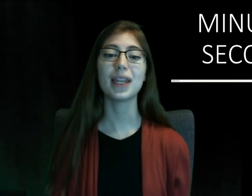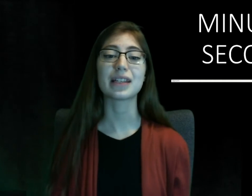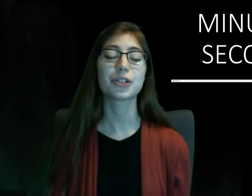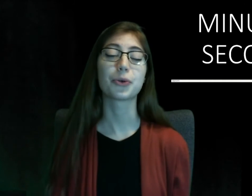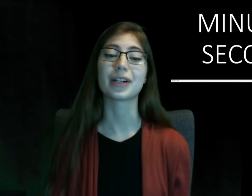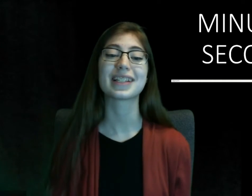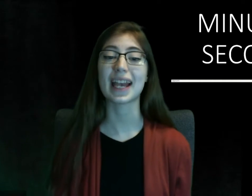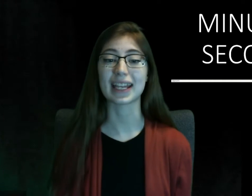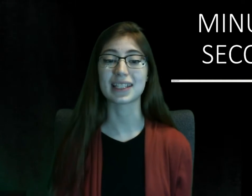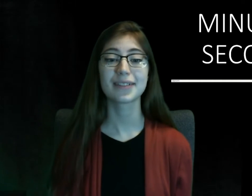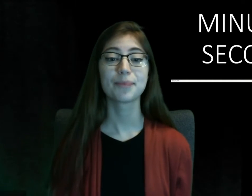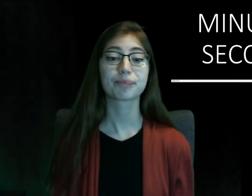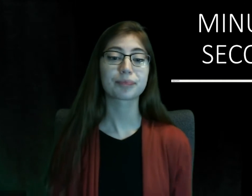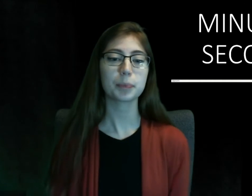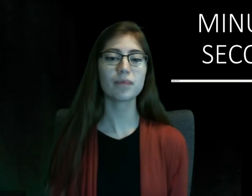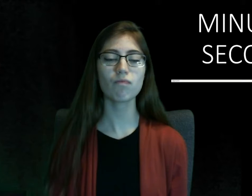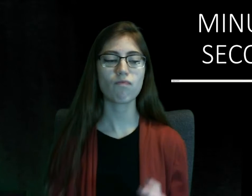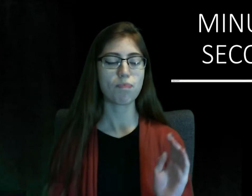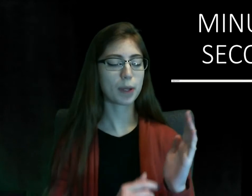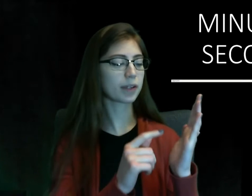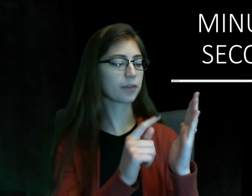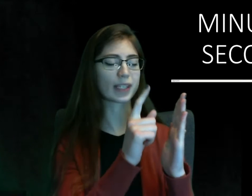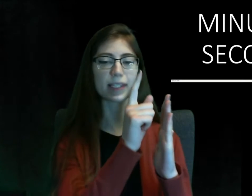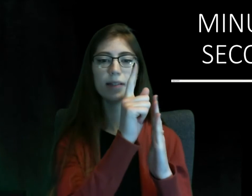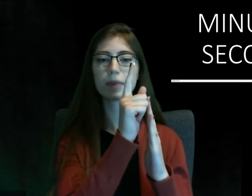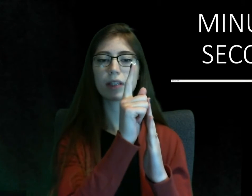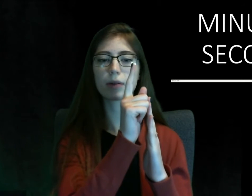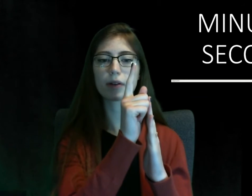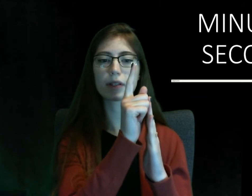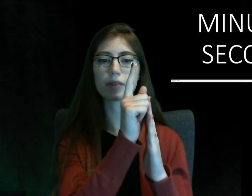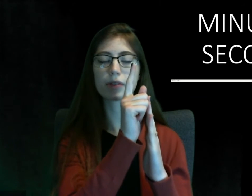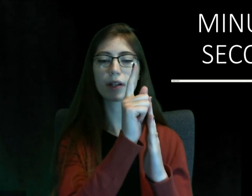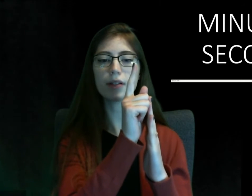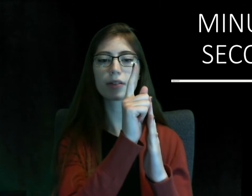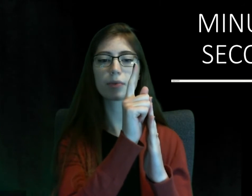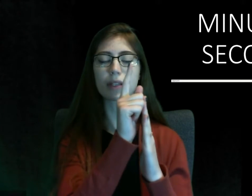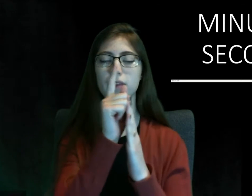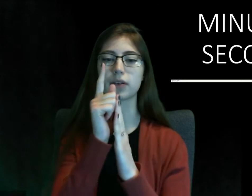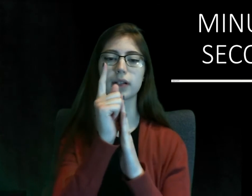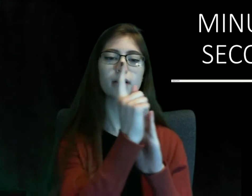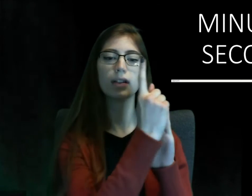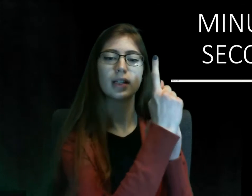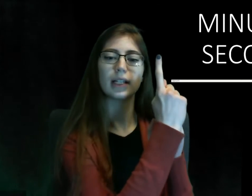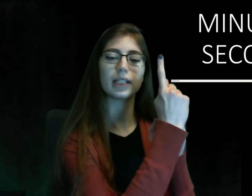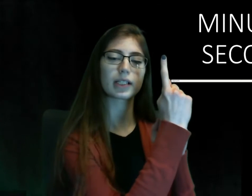Minute or second. So for this side, you are going to start with your index